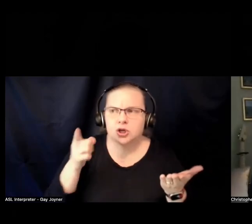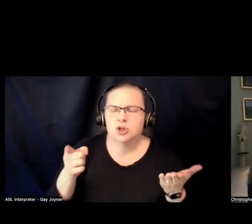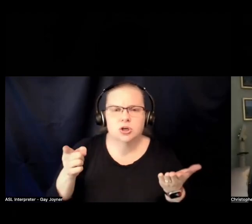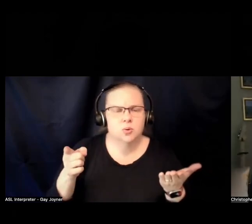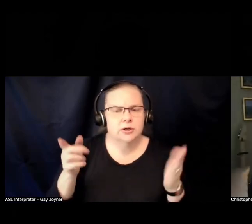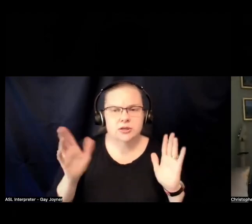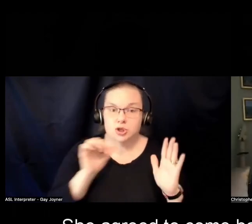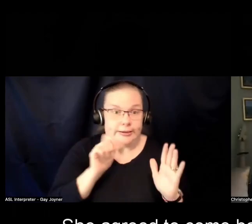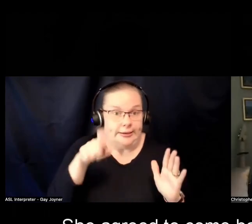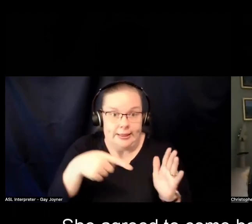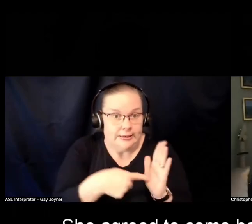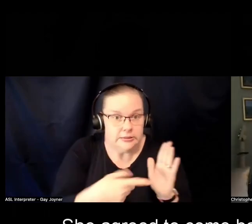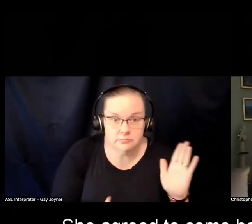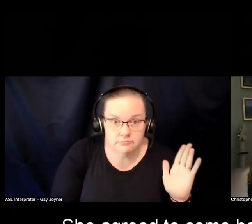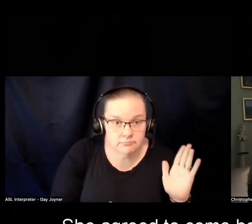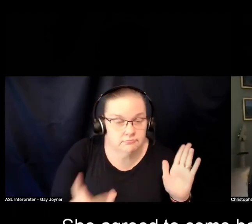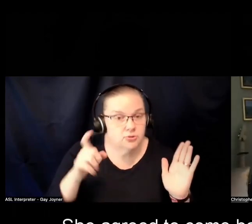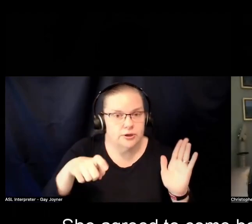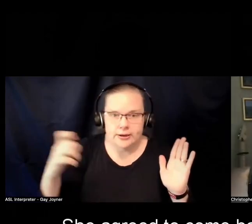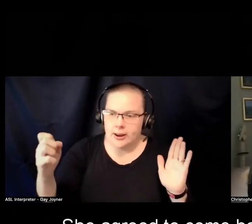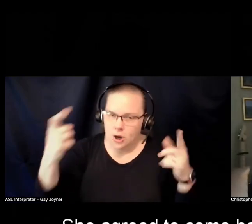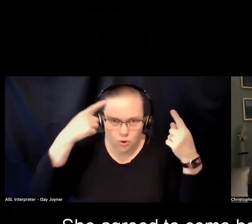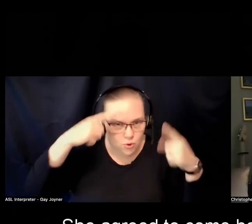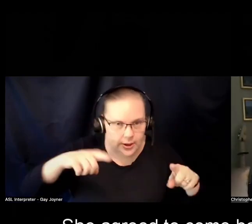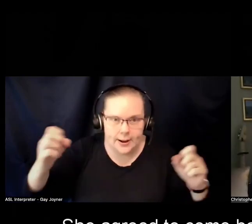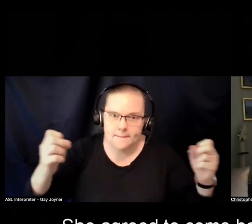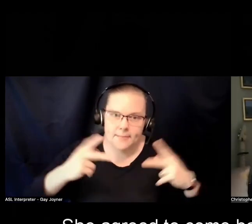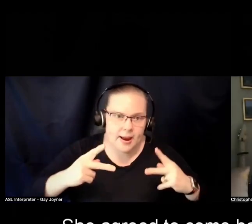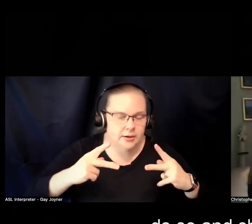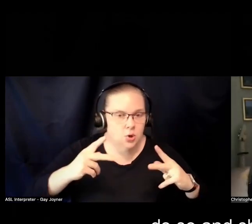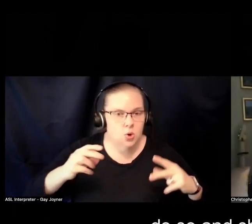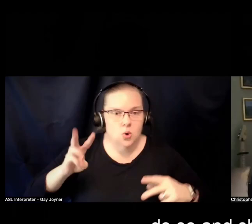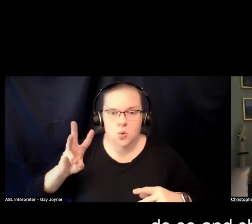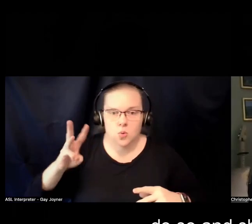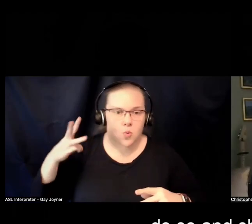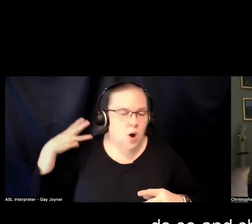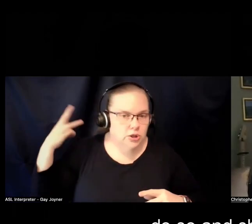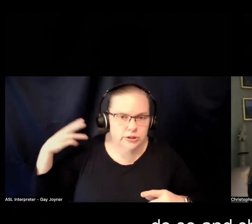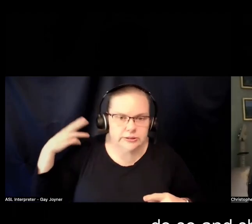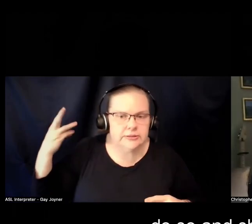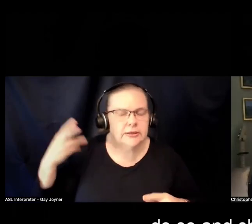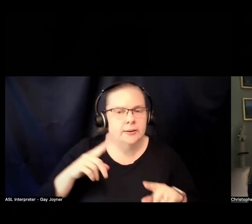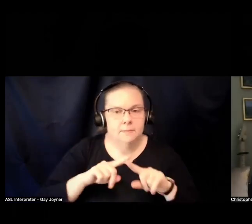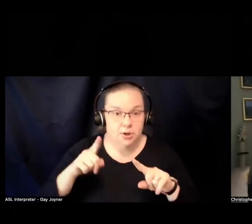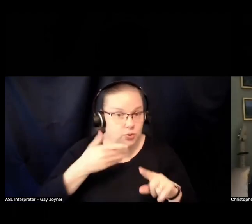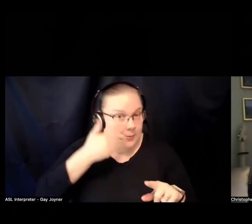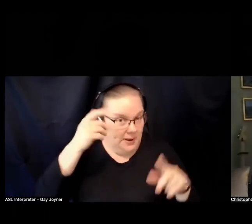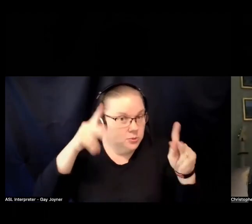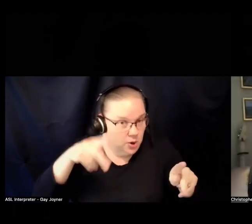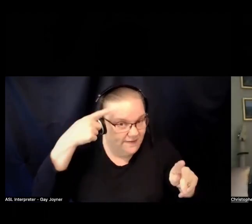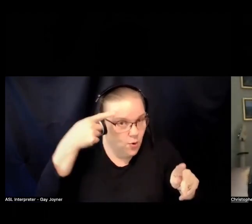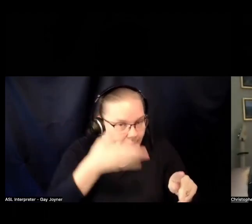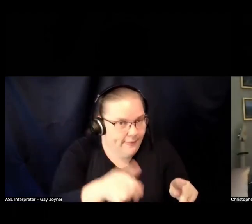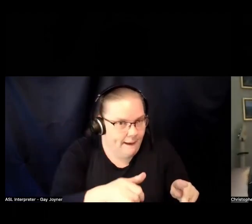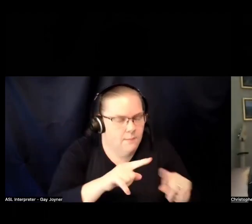She didn't need this. She agreed to come back to Washington because General Marshall wanted her to do so, and she was the best person for it.